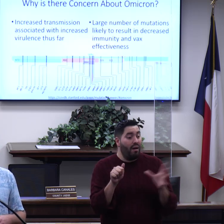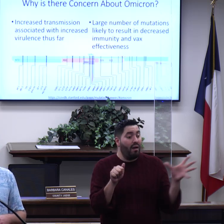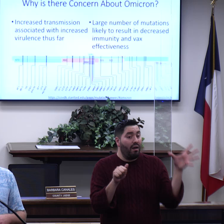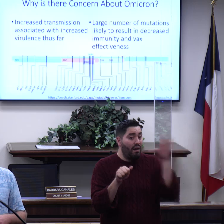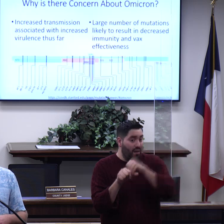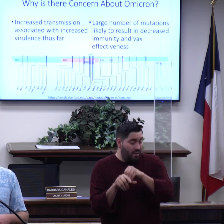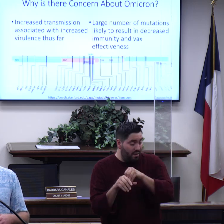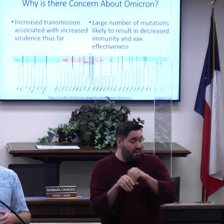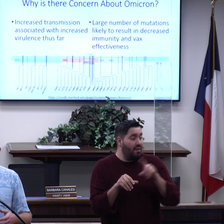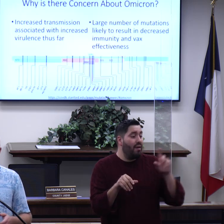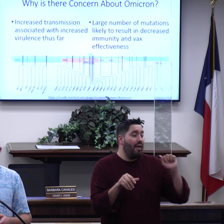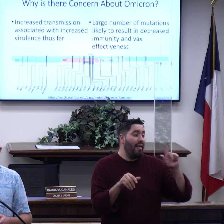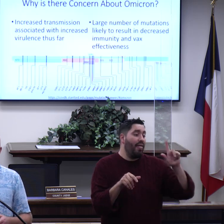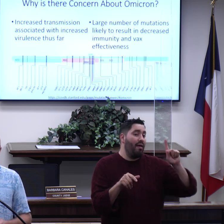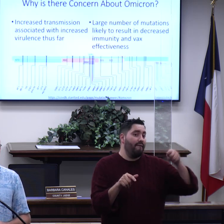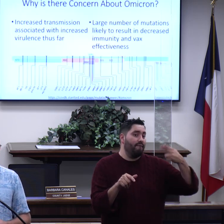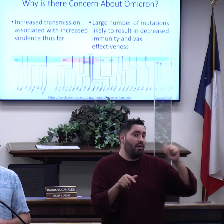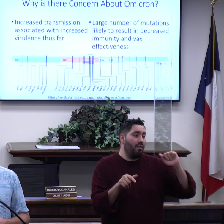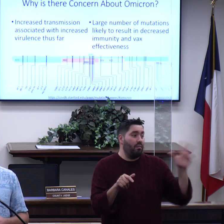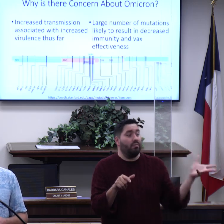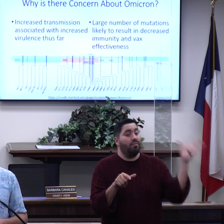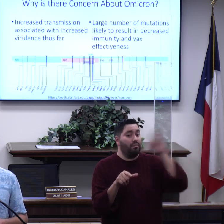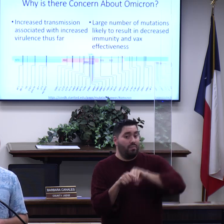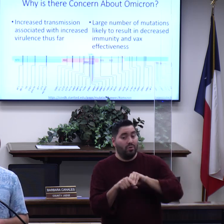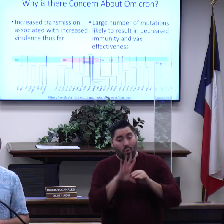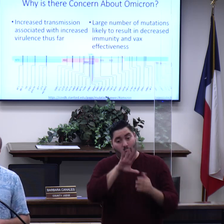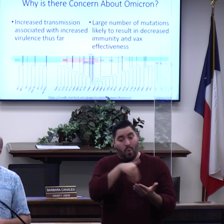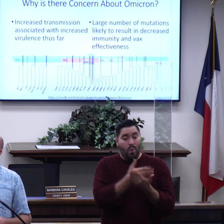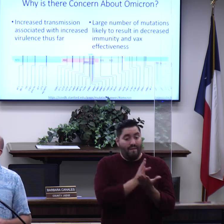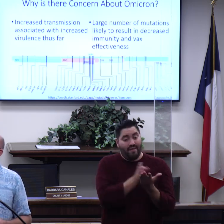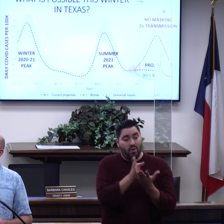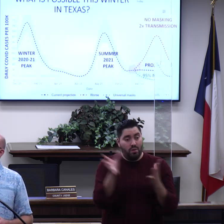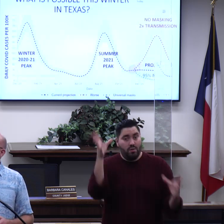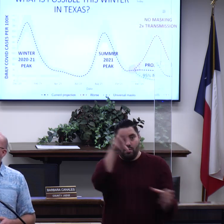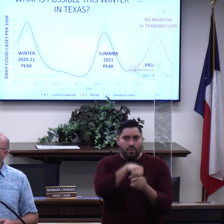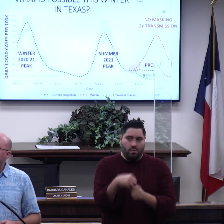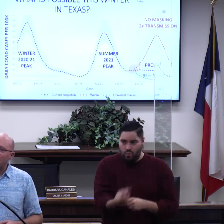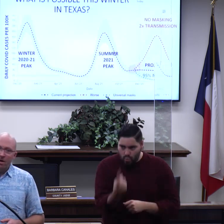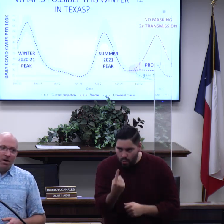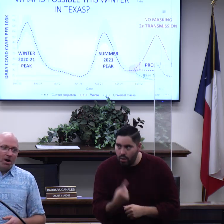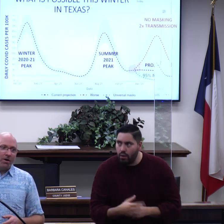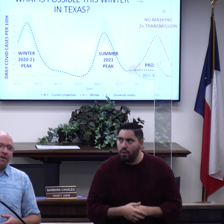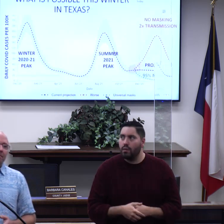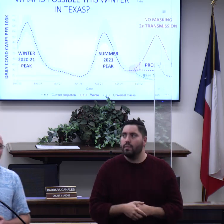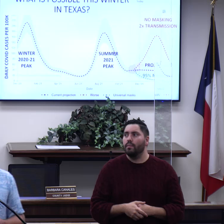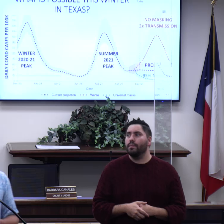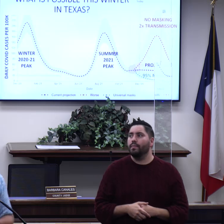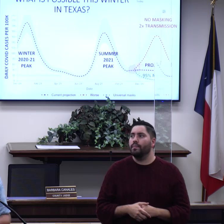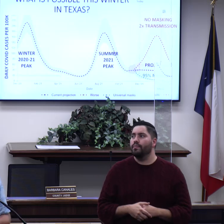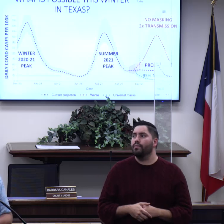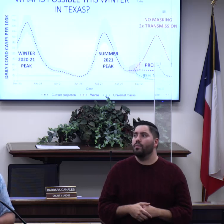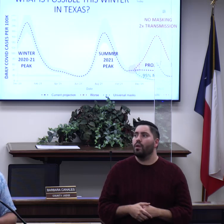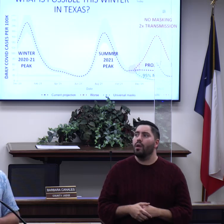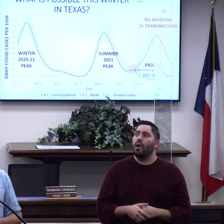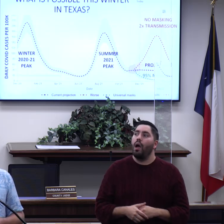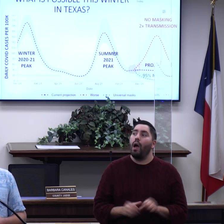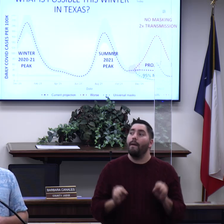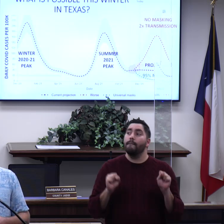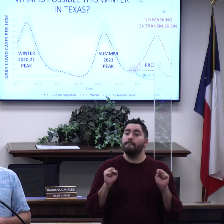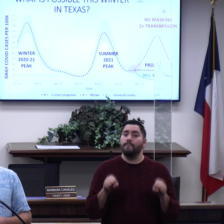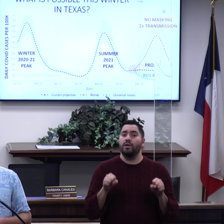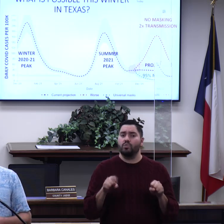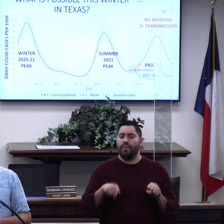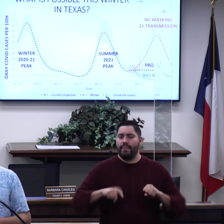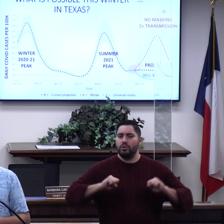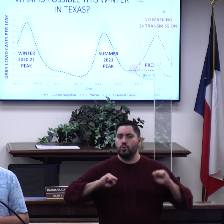has, and it's kind of like all the variants combined into one. Next. All right, what's possible this winter? I